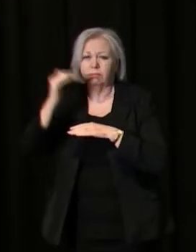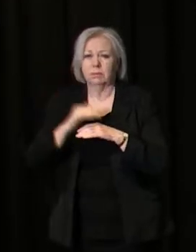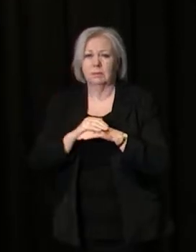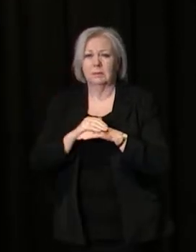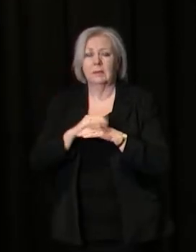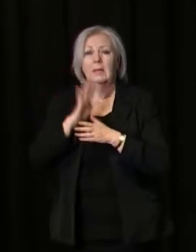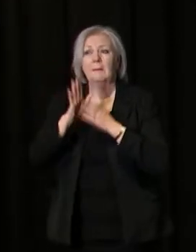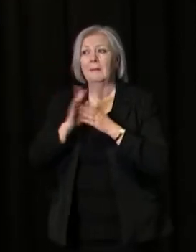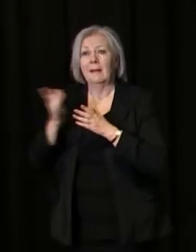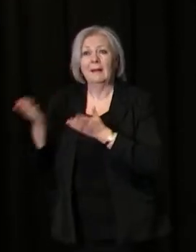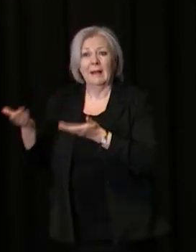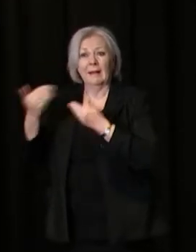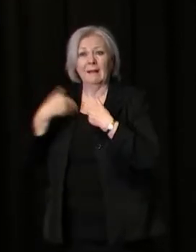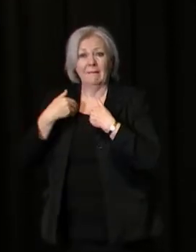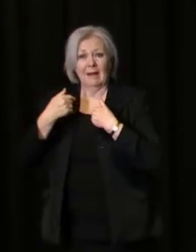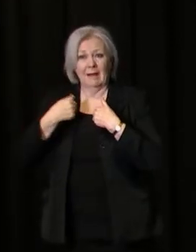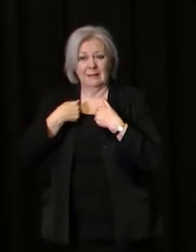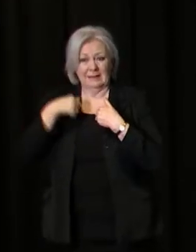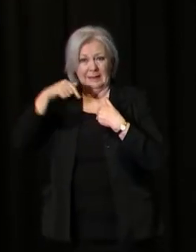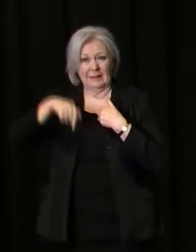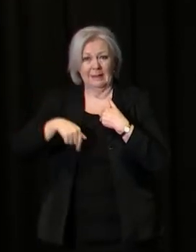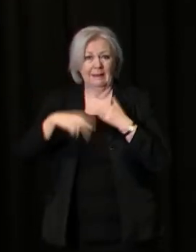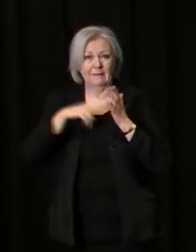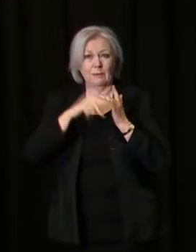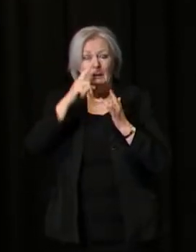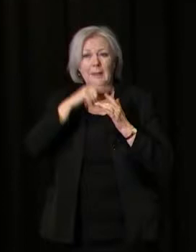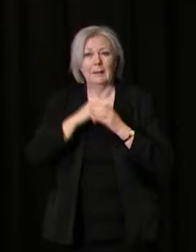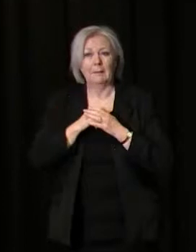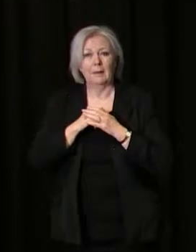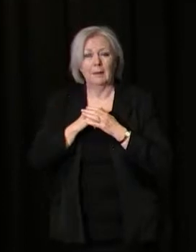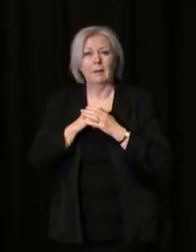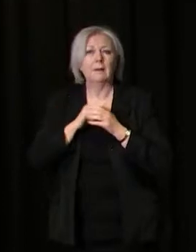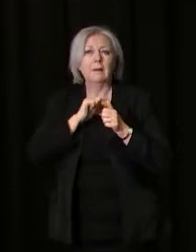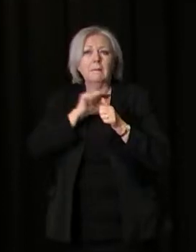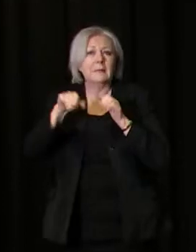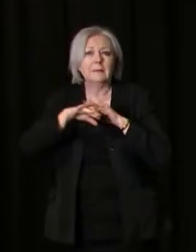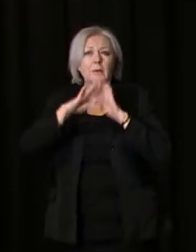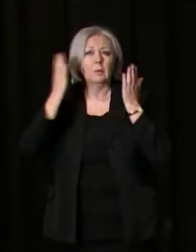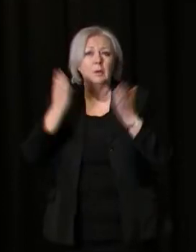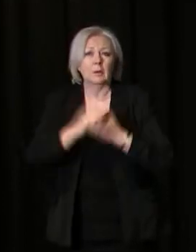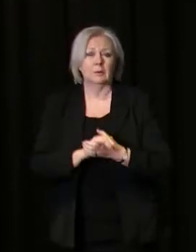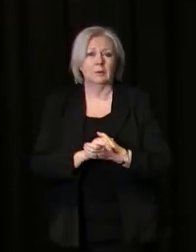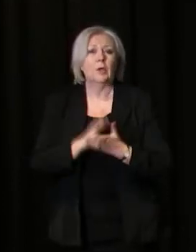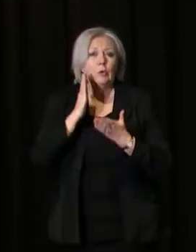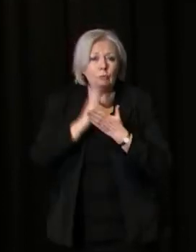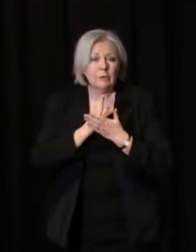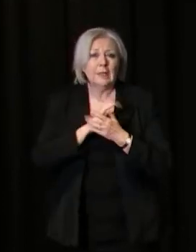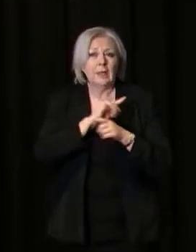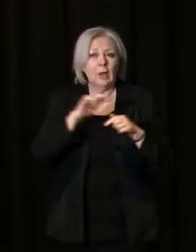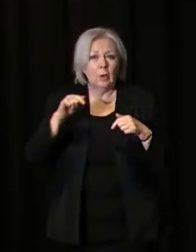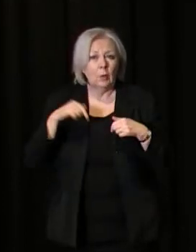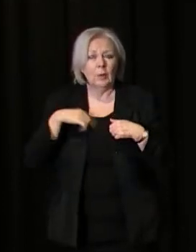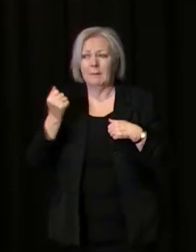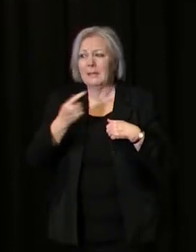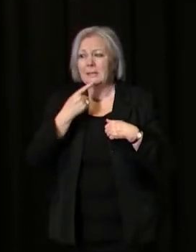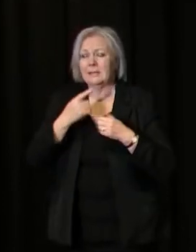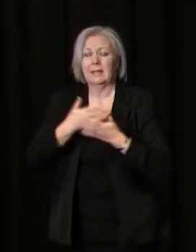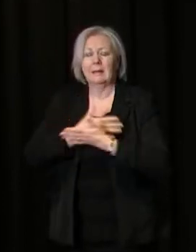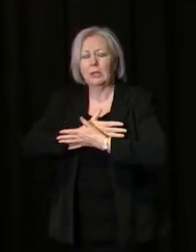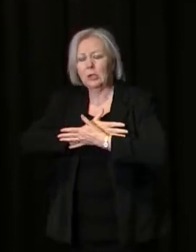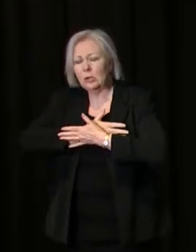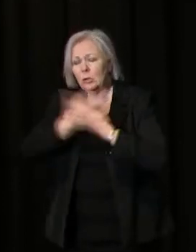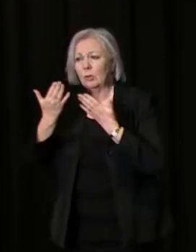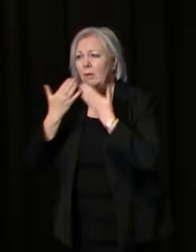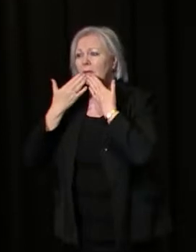highest vaccination levels. And that they are the people that all Victorians owe a debt of gratitude for getting us